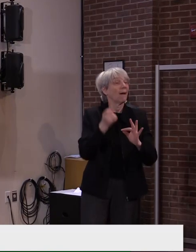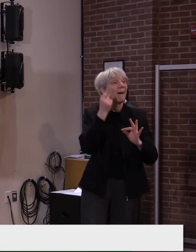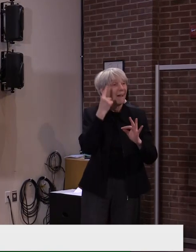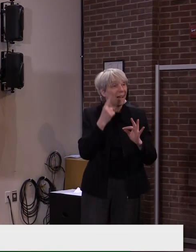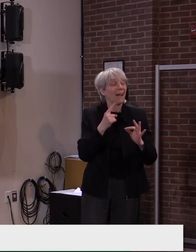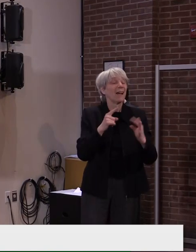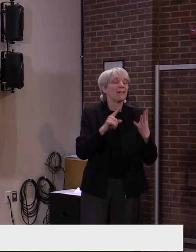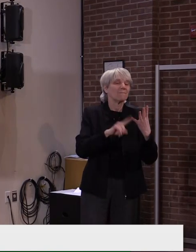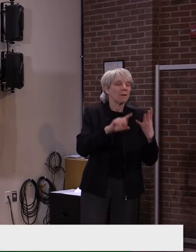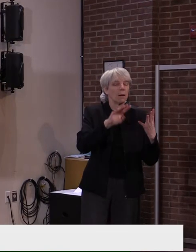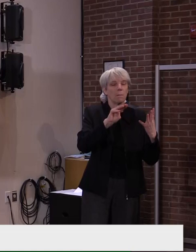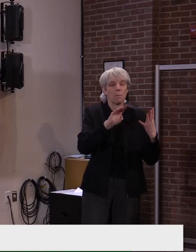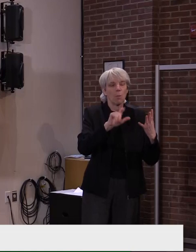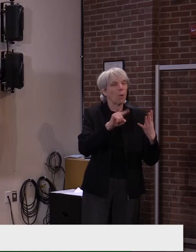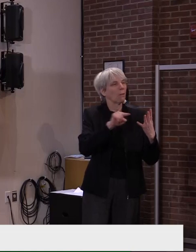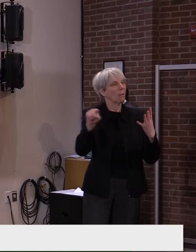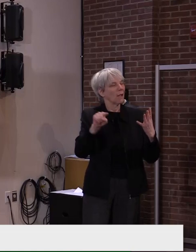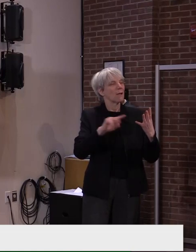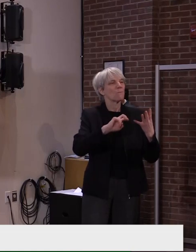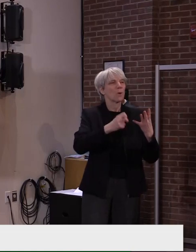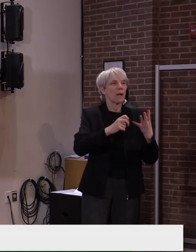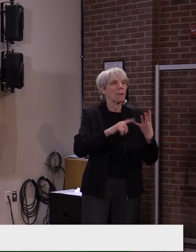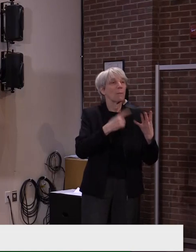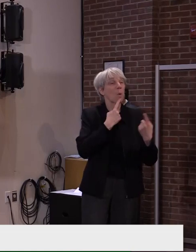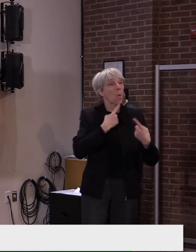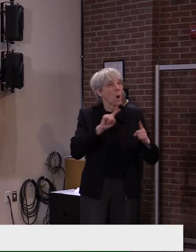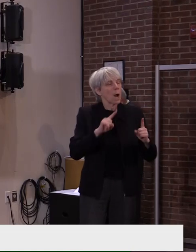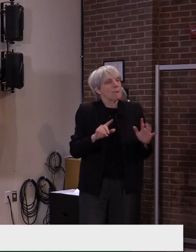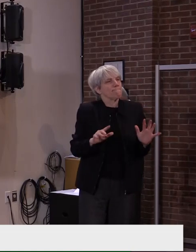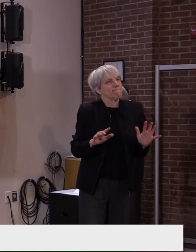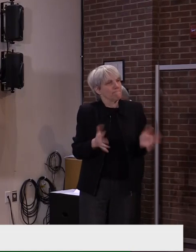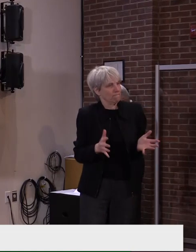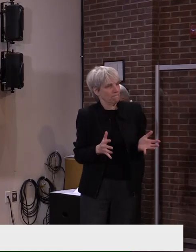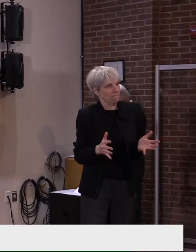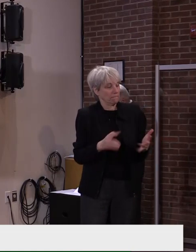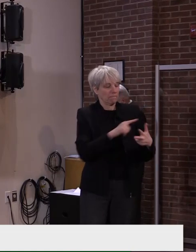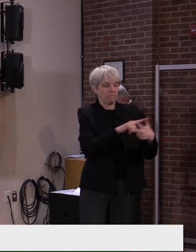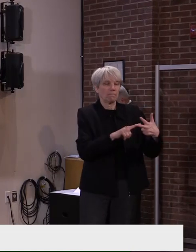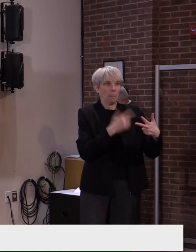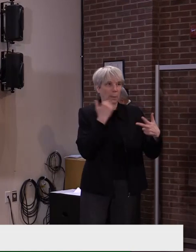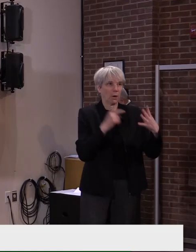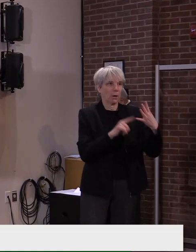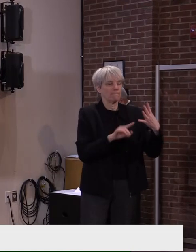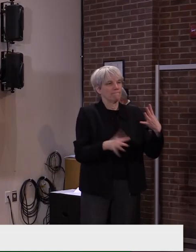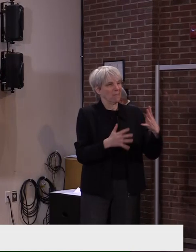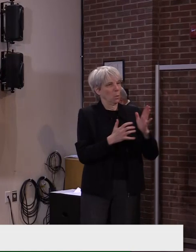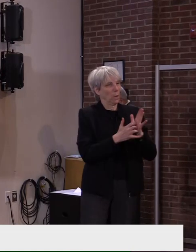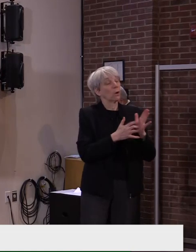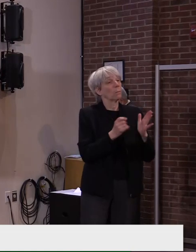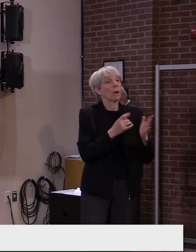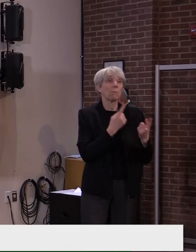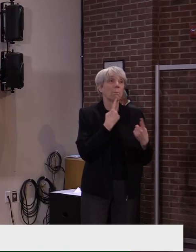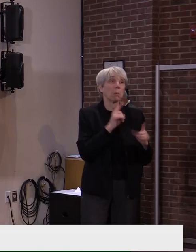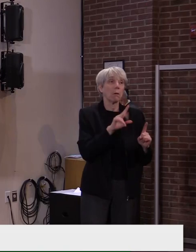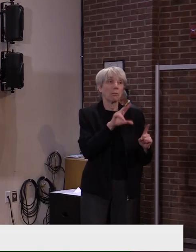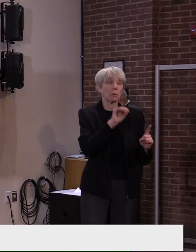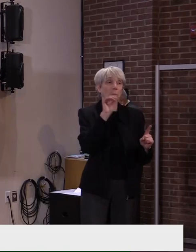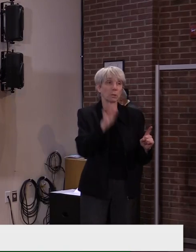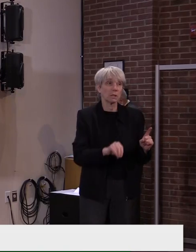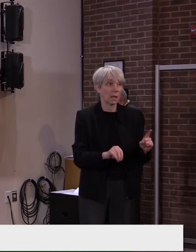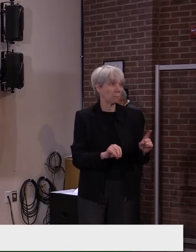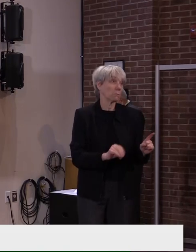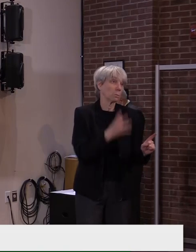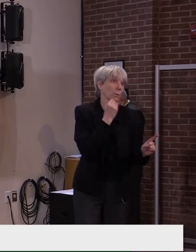efficacy rate, but keep in mind 30% is better than zero, and it is unsafe in